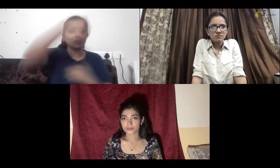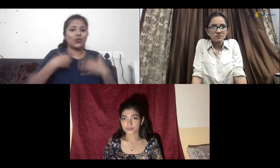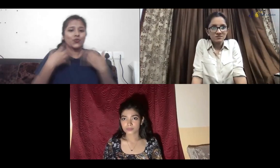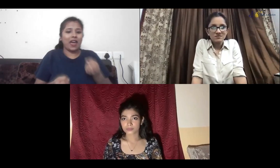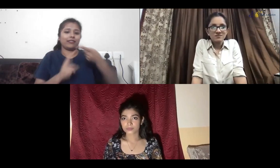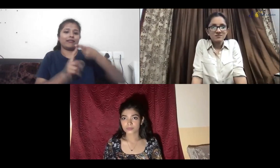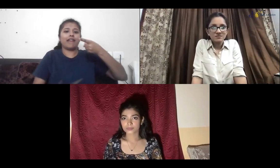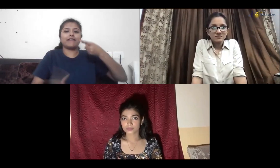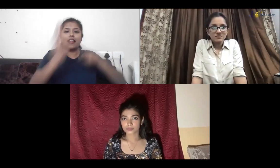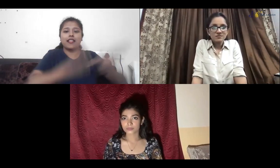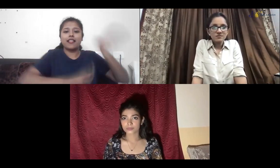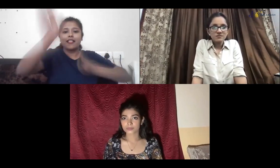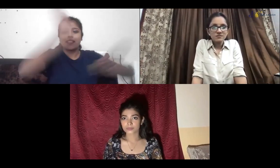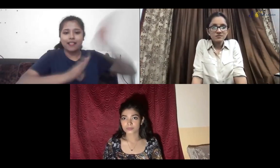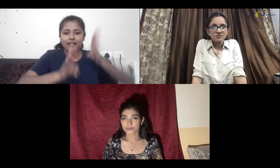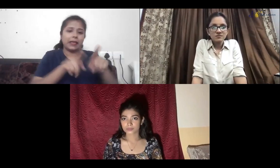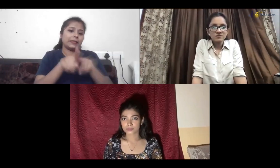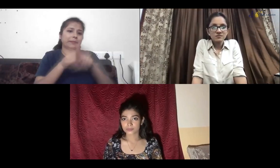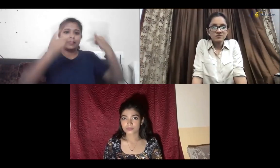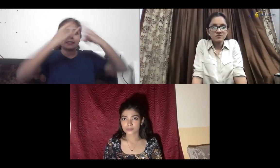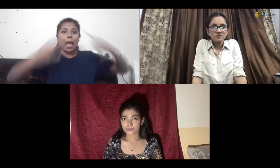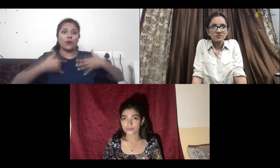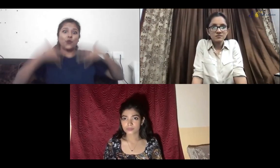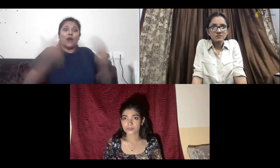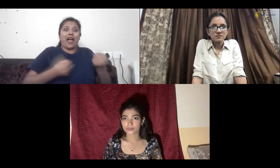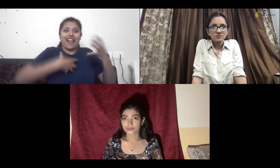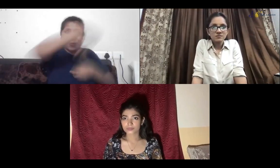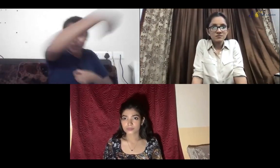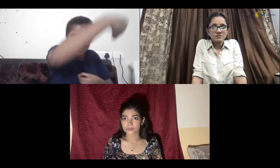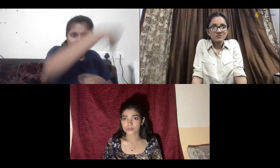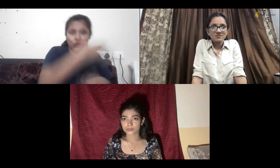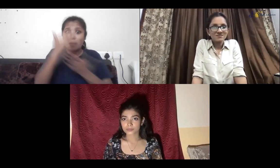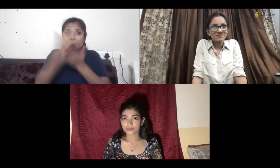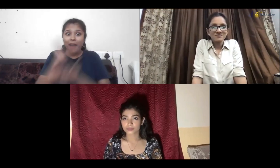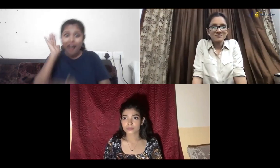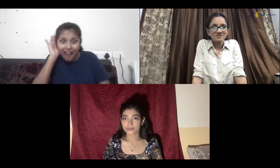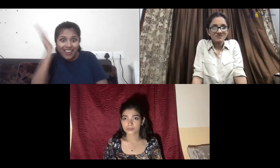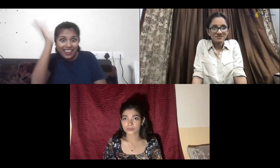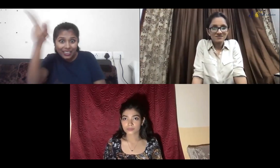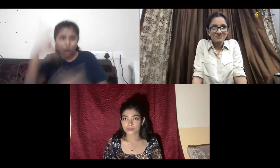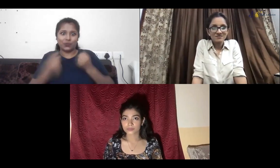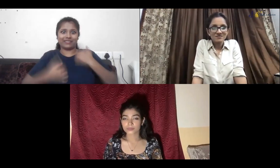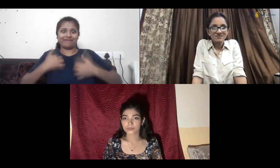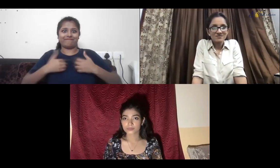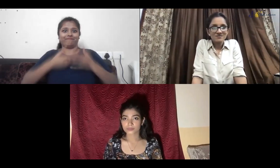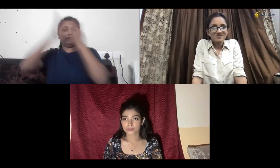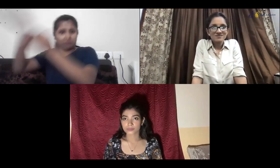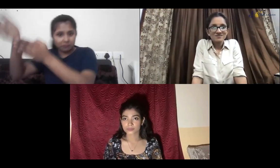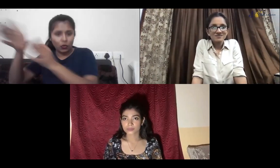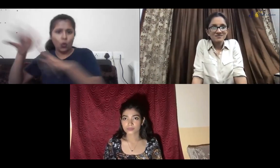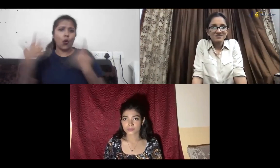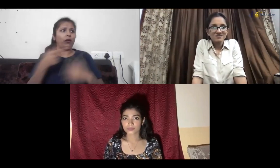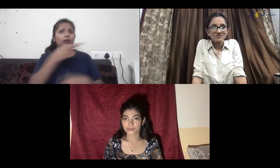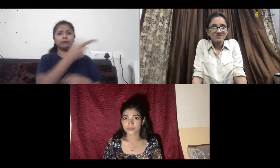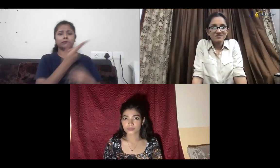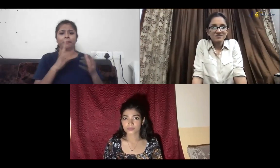have you heard about it? They want travel, for example, they want to go in the campaign, they want to